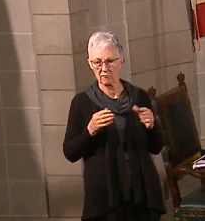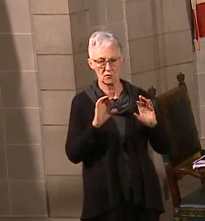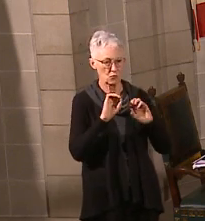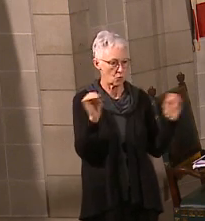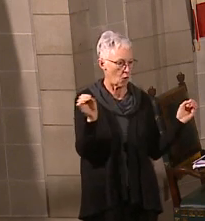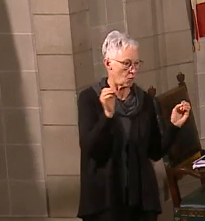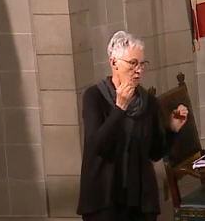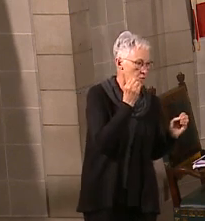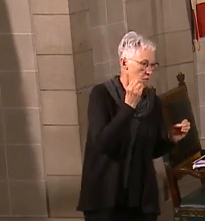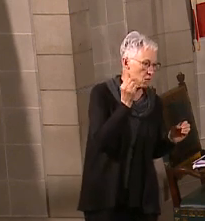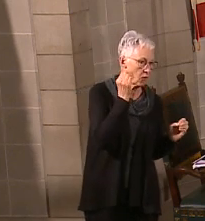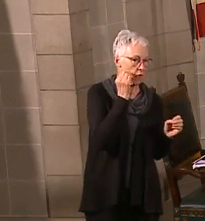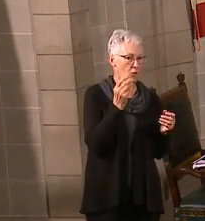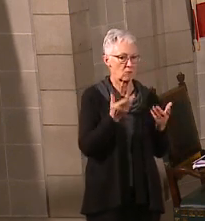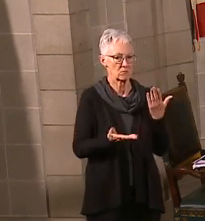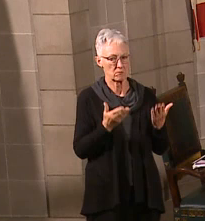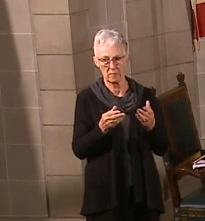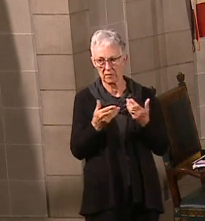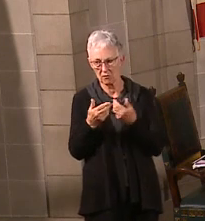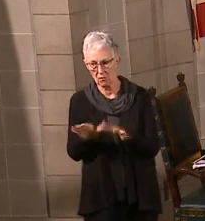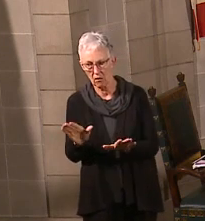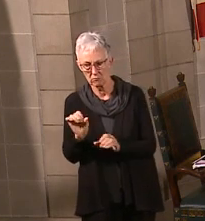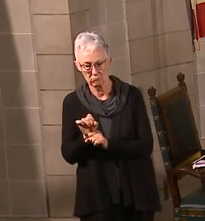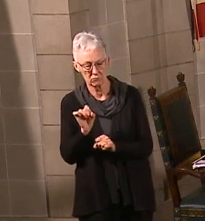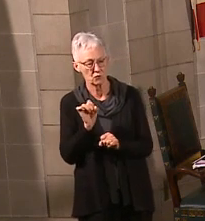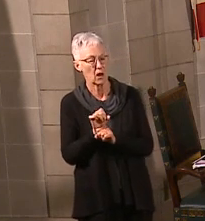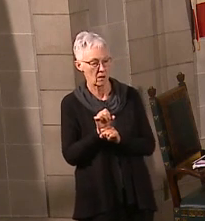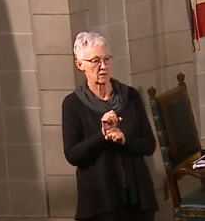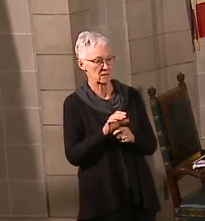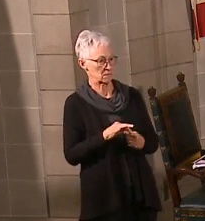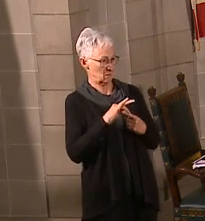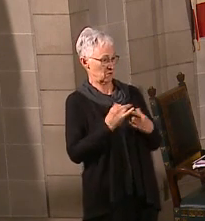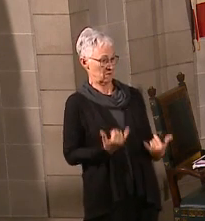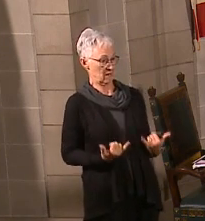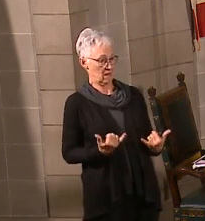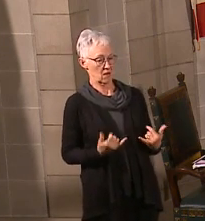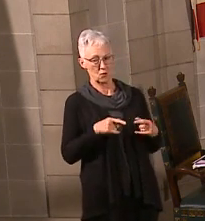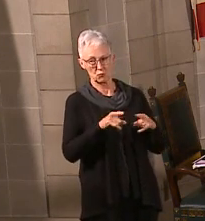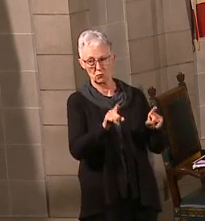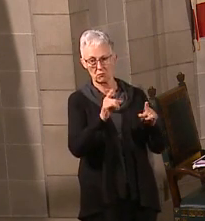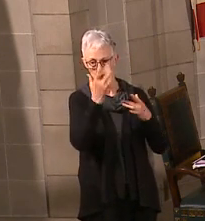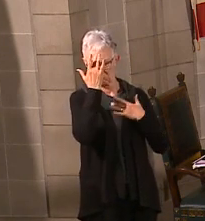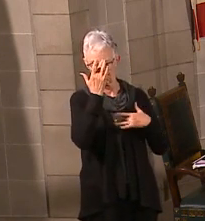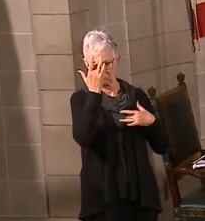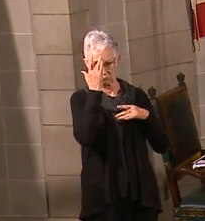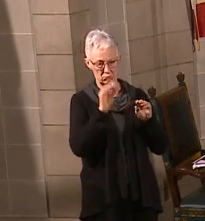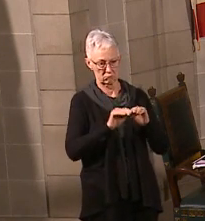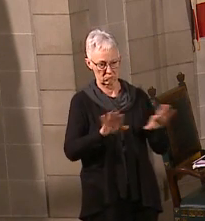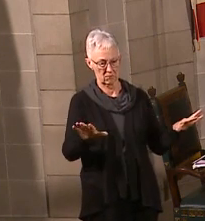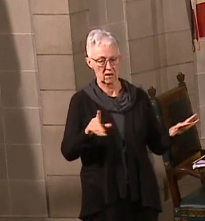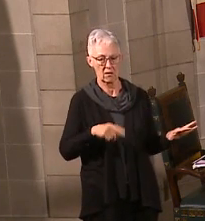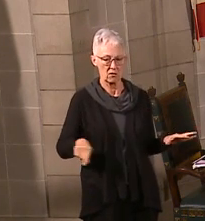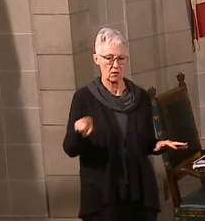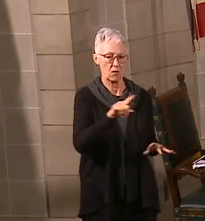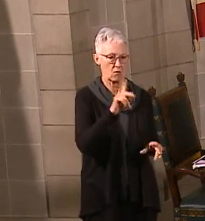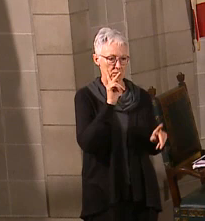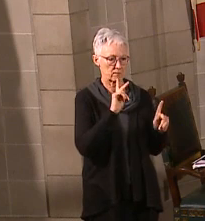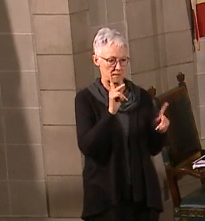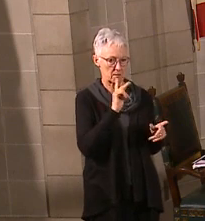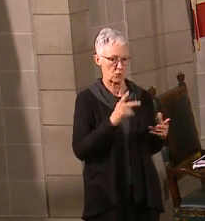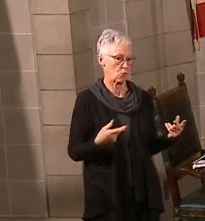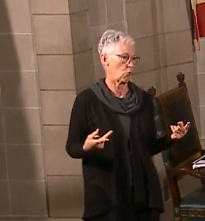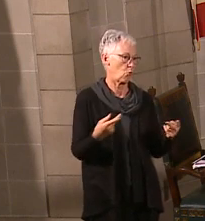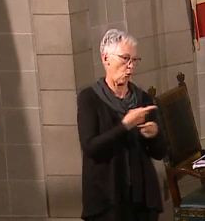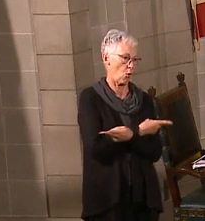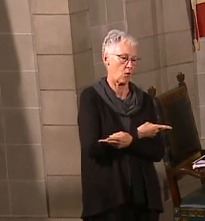have got tough times here, especially during this coronavirus. Those folks are doubly impacted, and